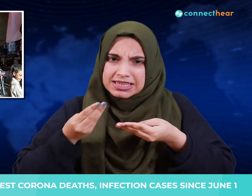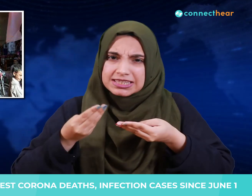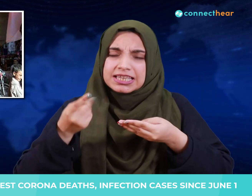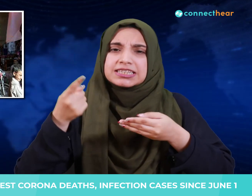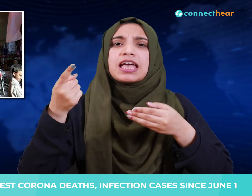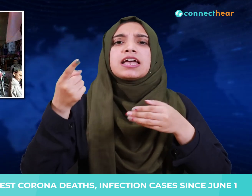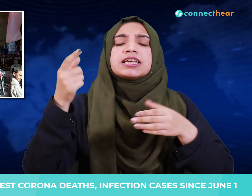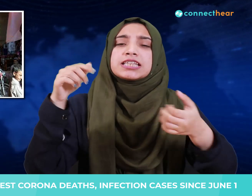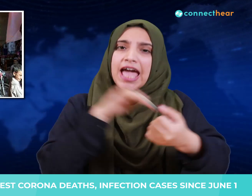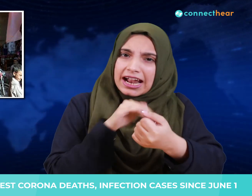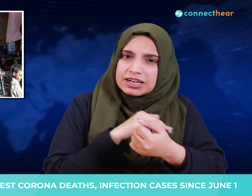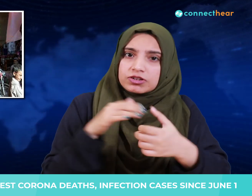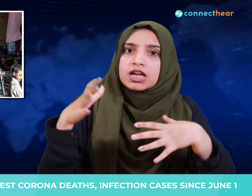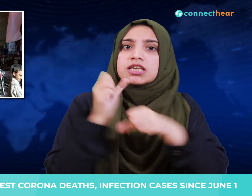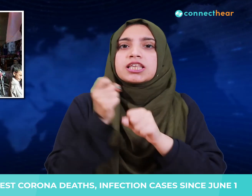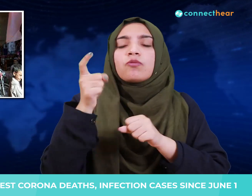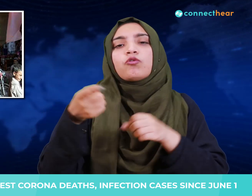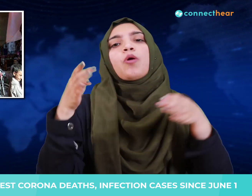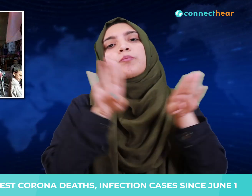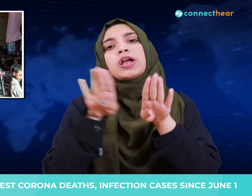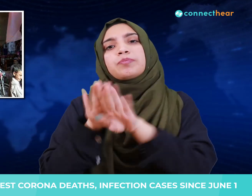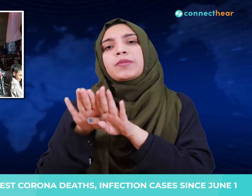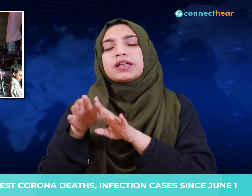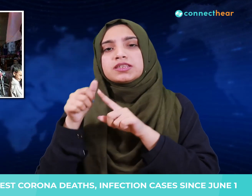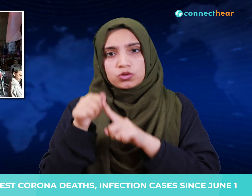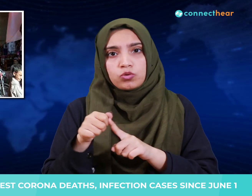day instead of 2 days a week.